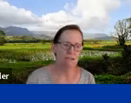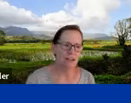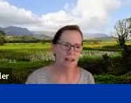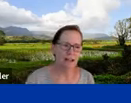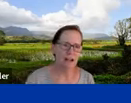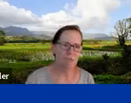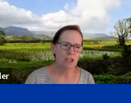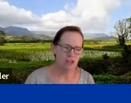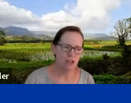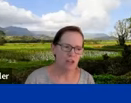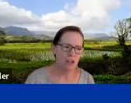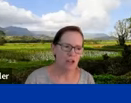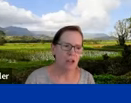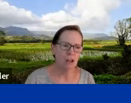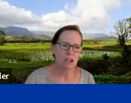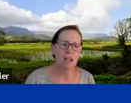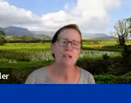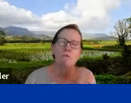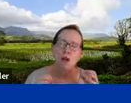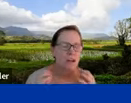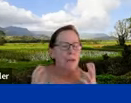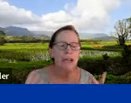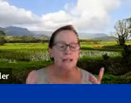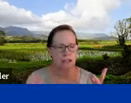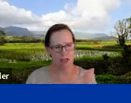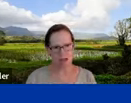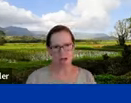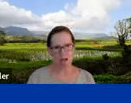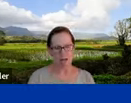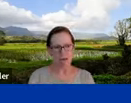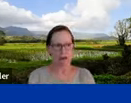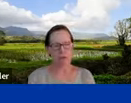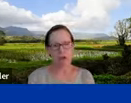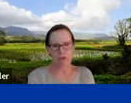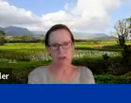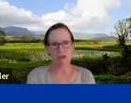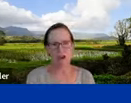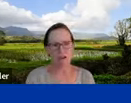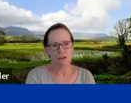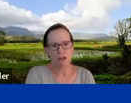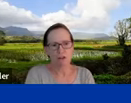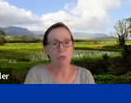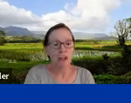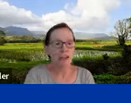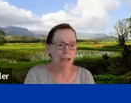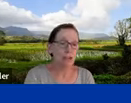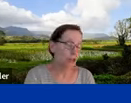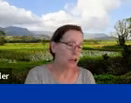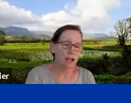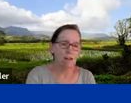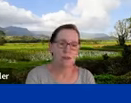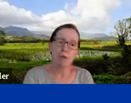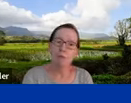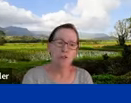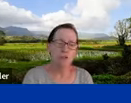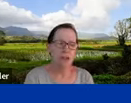is something that teaches is an amazing teacher. This is called, you know, community engaged